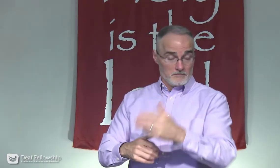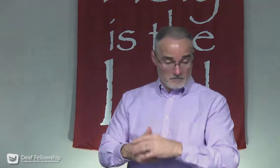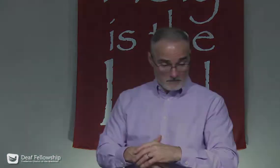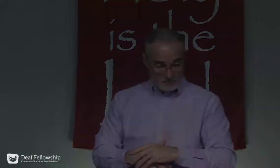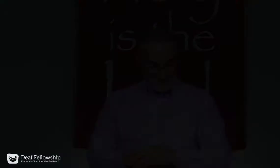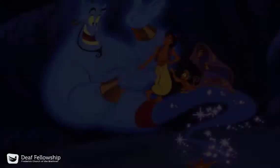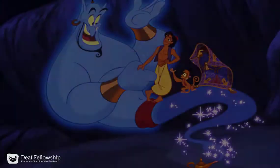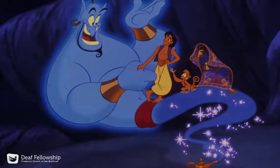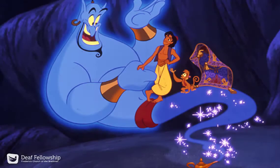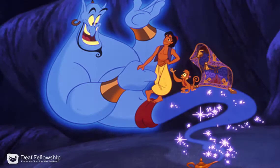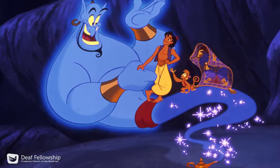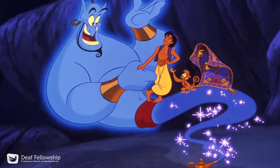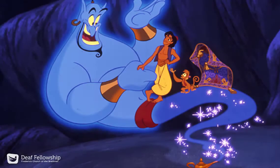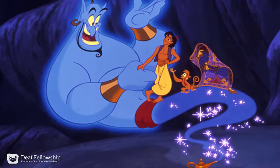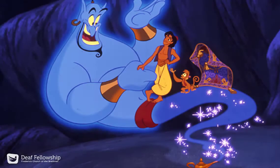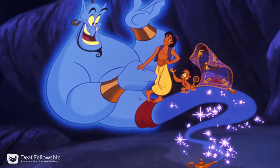Is it this?